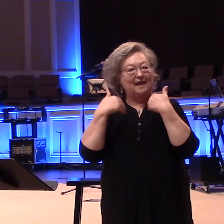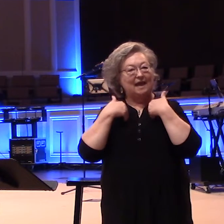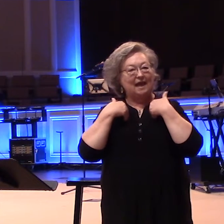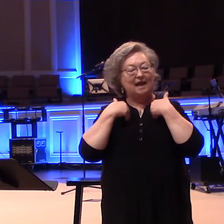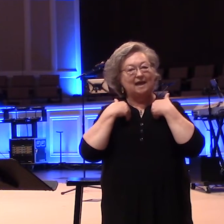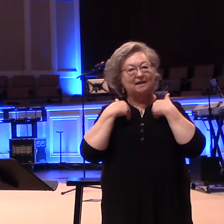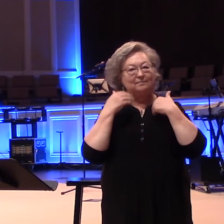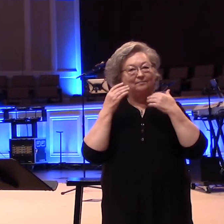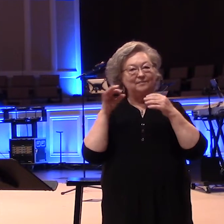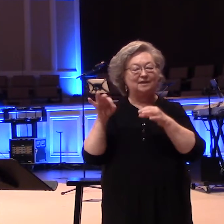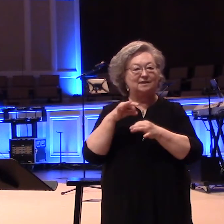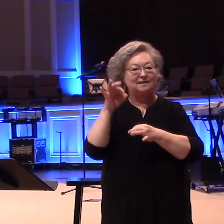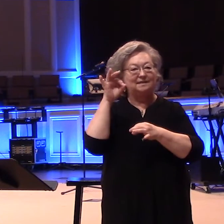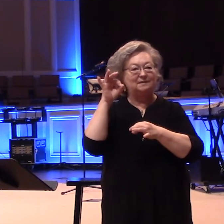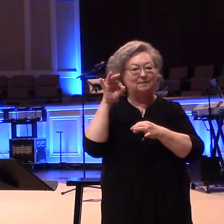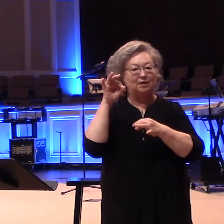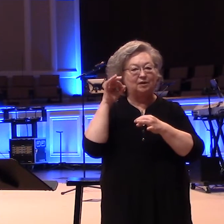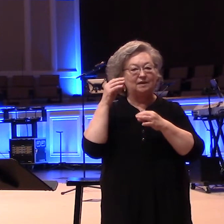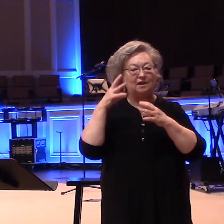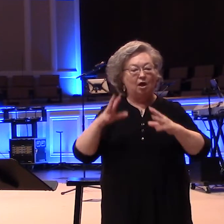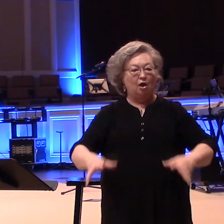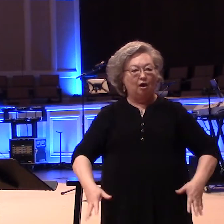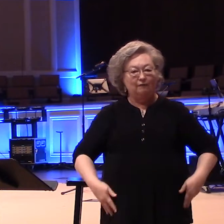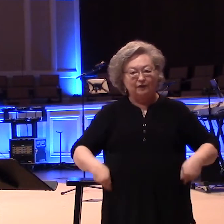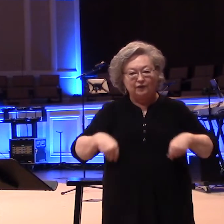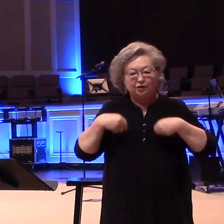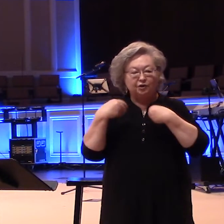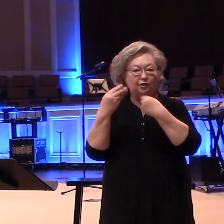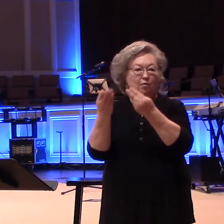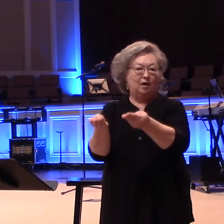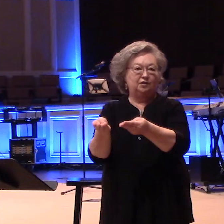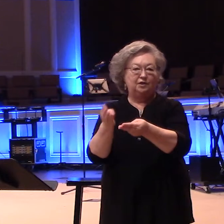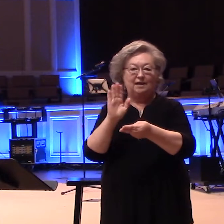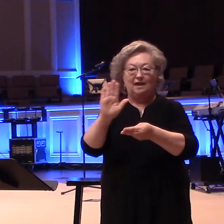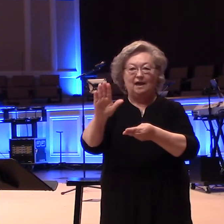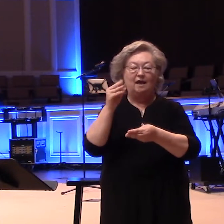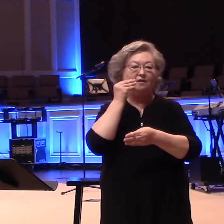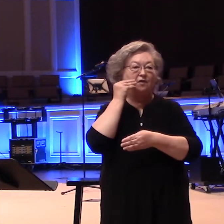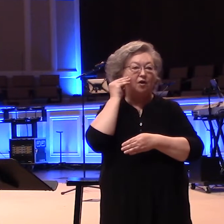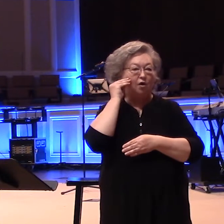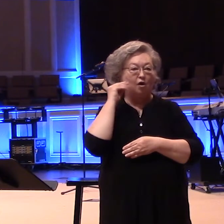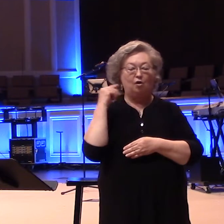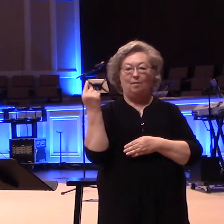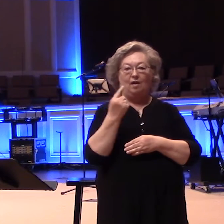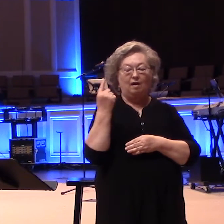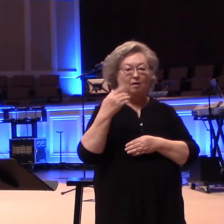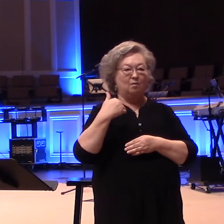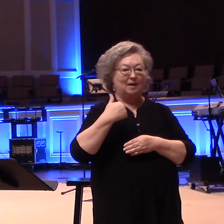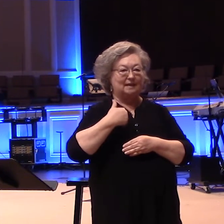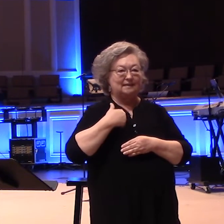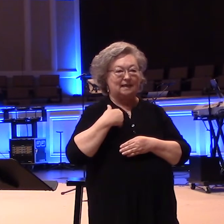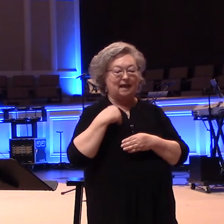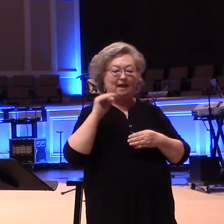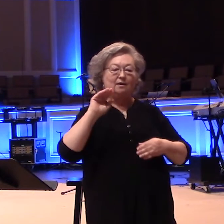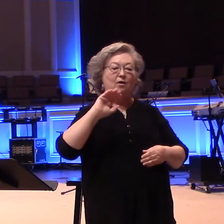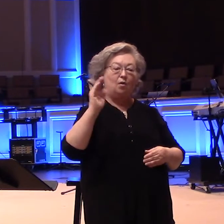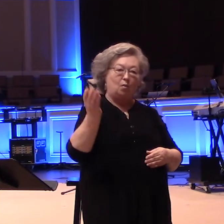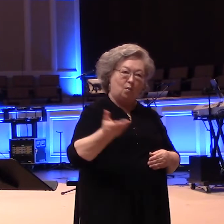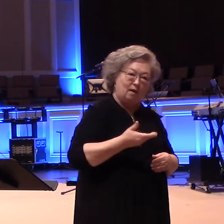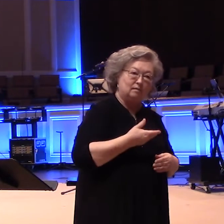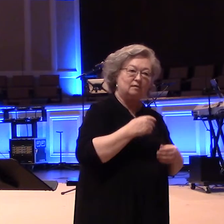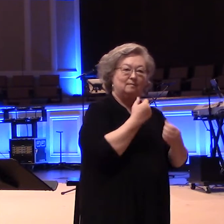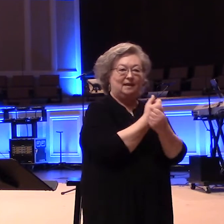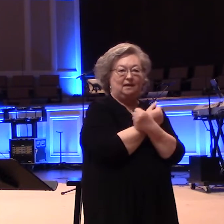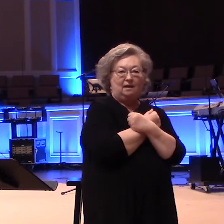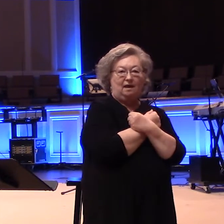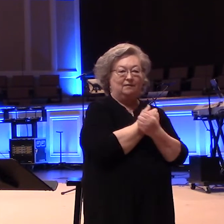place where needs could always be met. And that home was always a place where there was going to be love and welcome no matter what the threat.